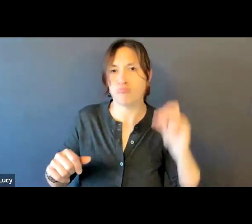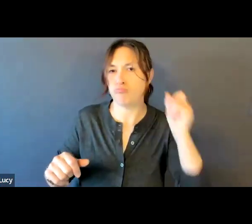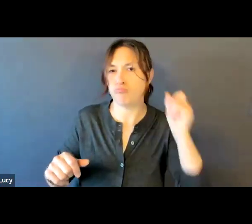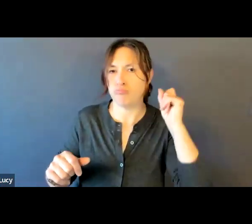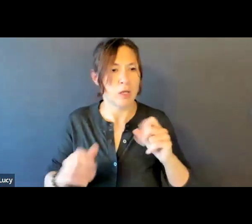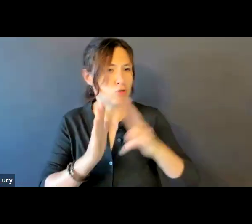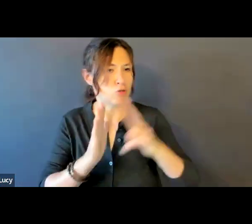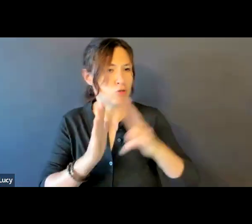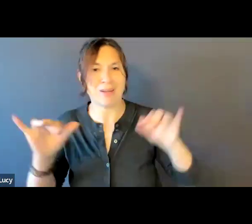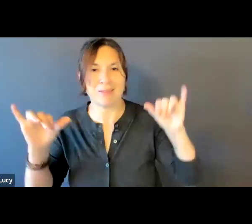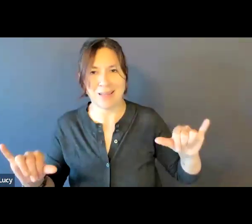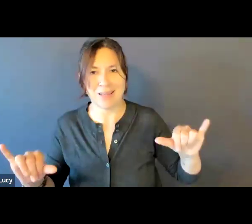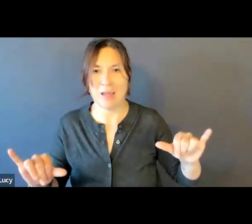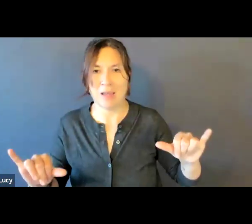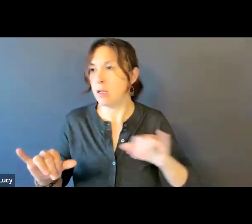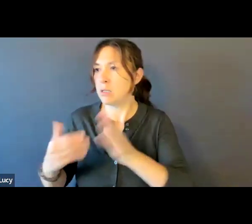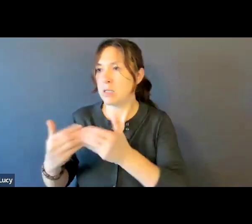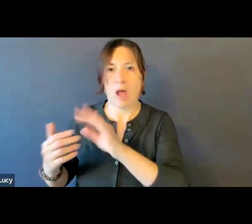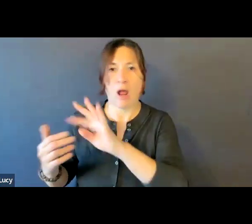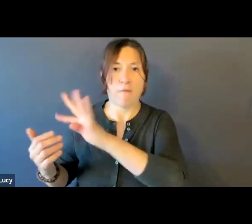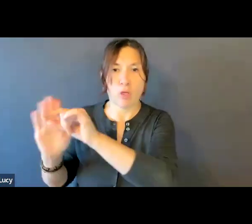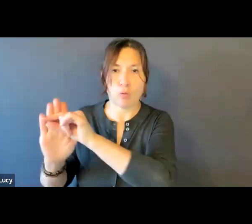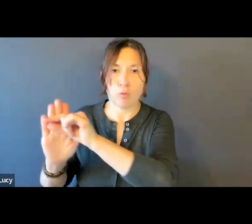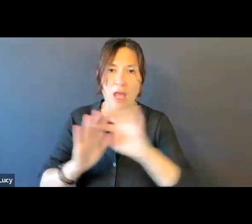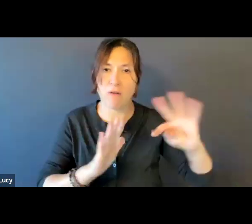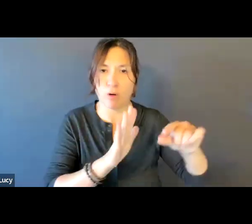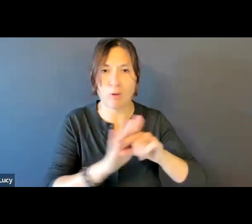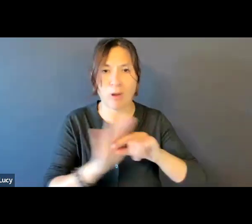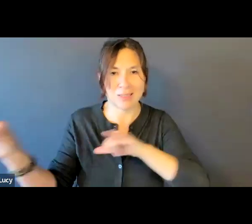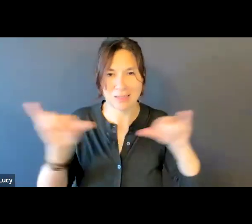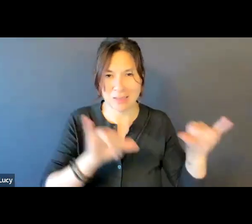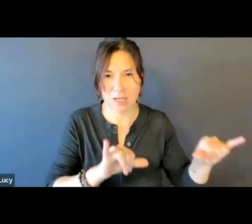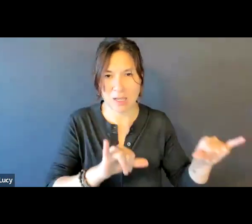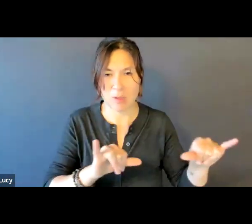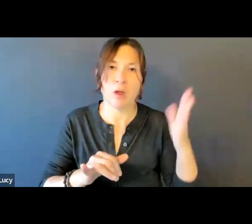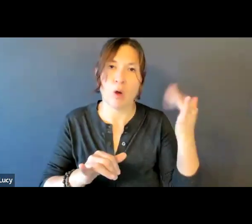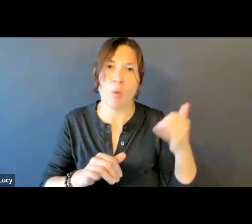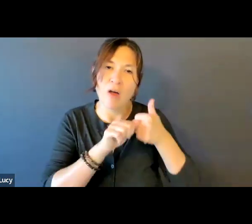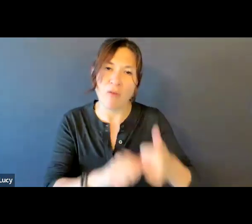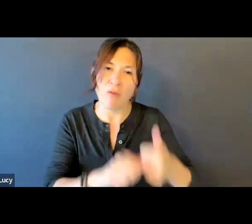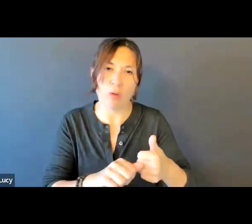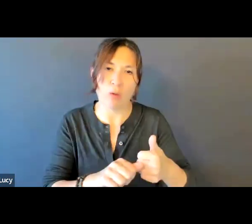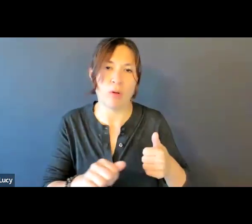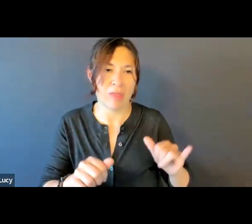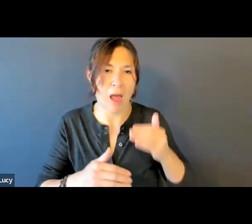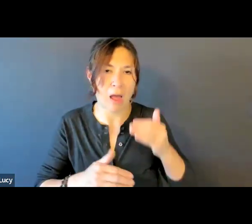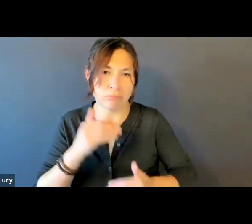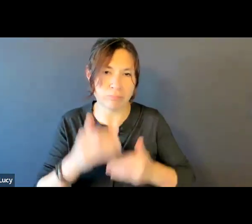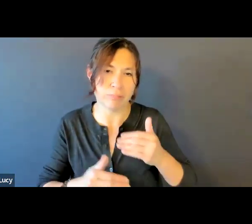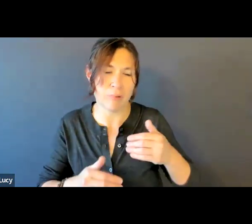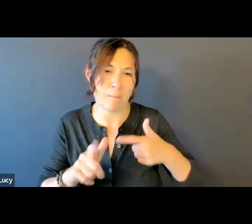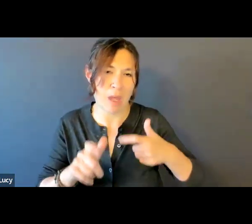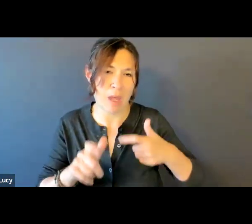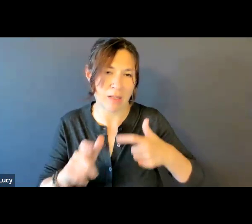grade. And you should be able to hop right in. And that's why it's important that we follow pacing guides, that we are using the curriculums. I fully